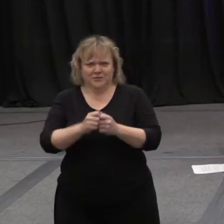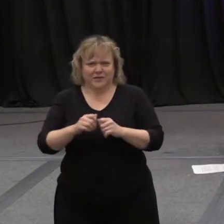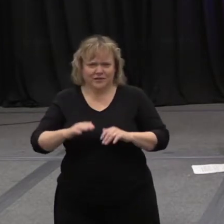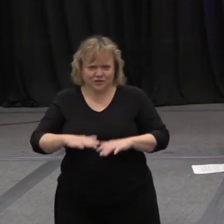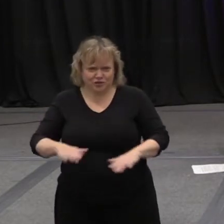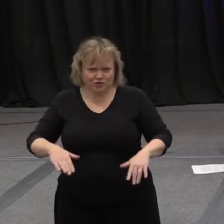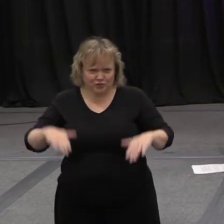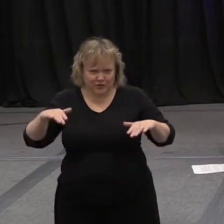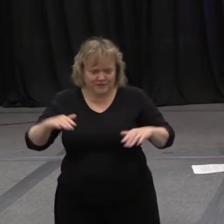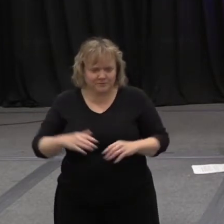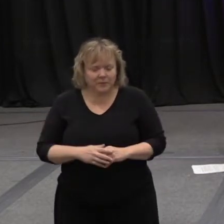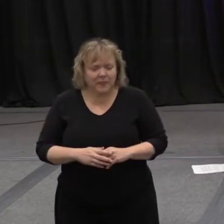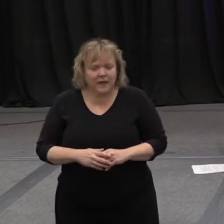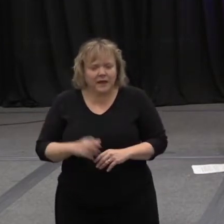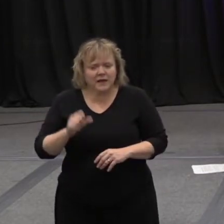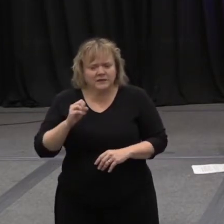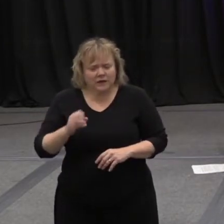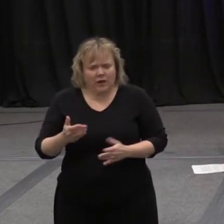in this place,